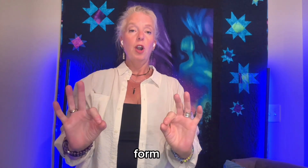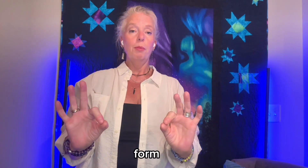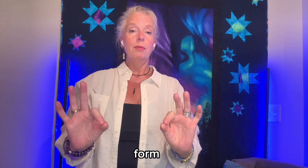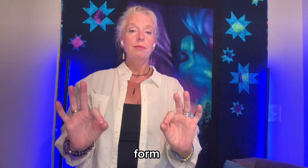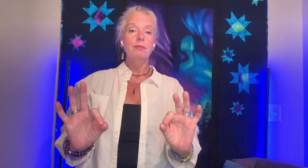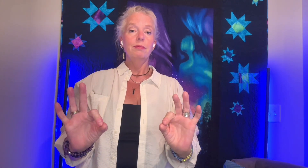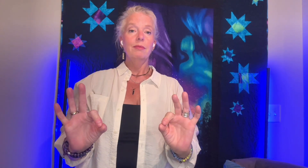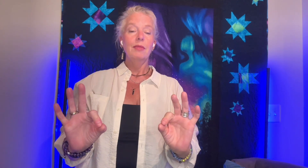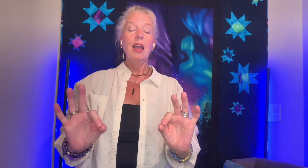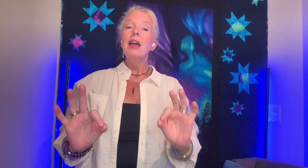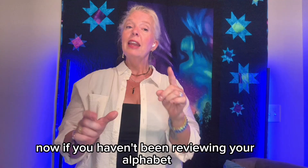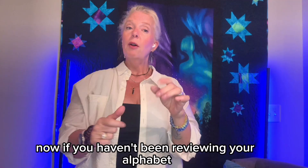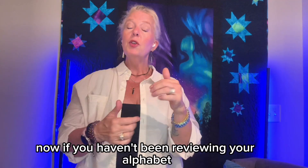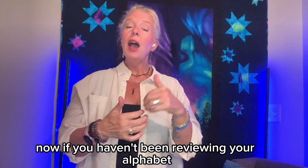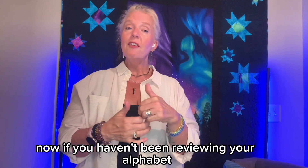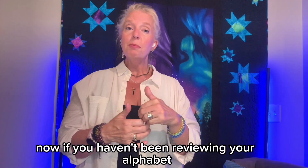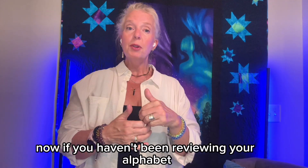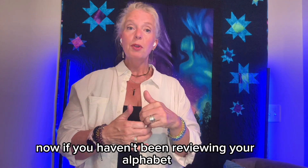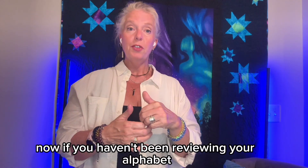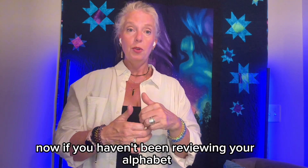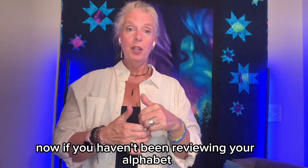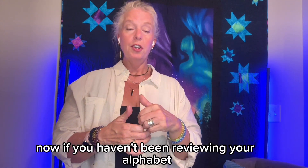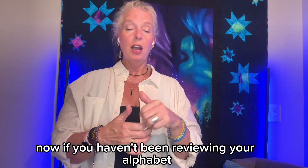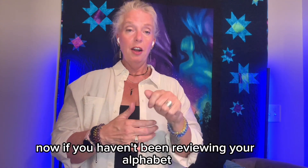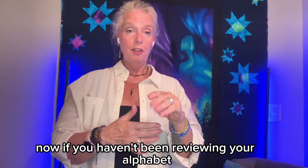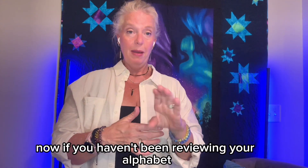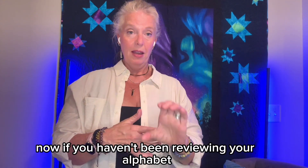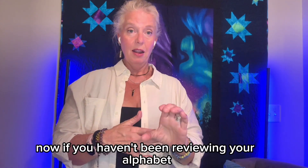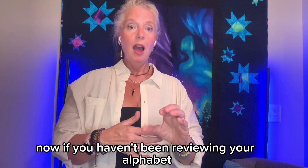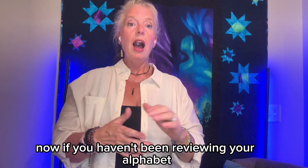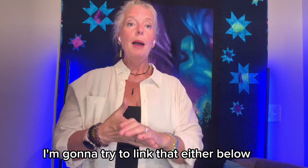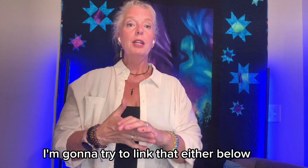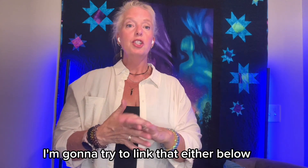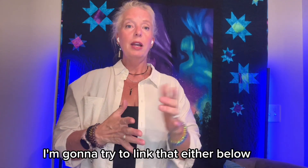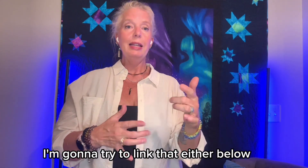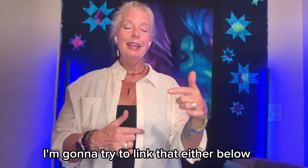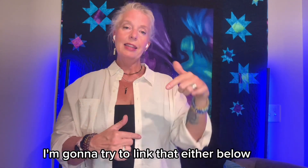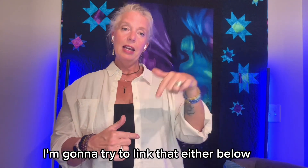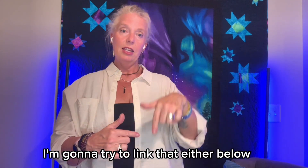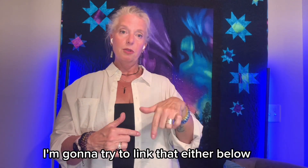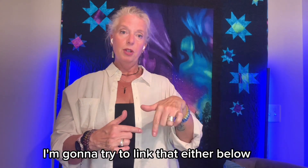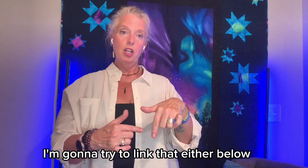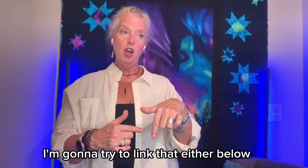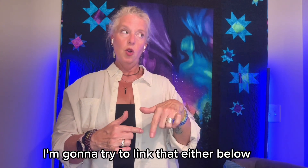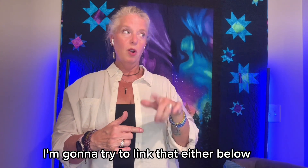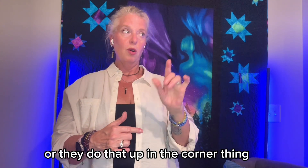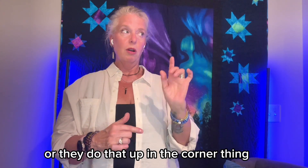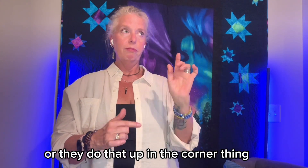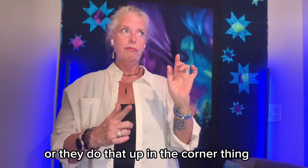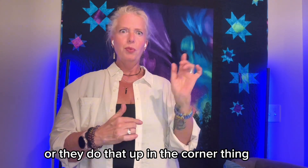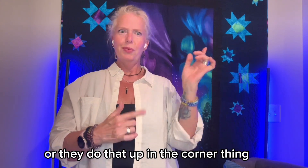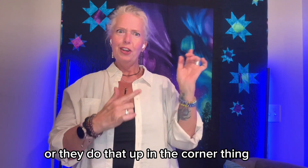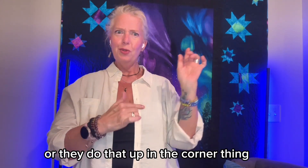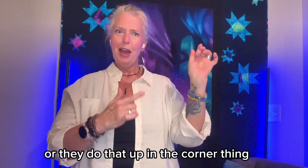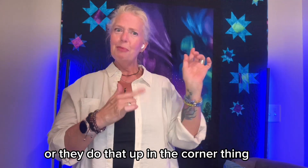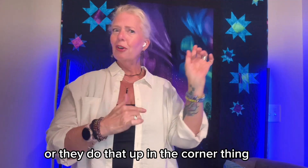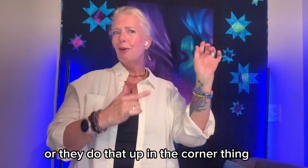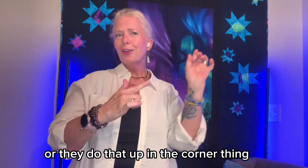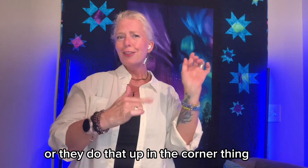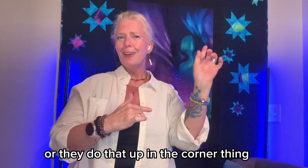form. Now, if you haven't been reviewing your alphabet, I'm going to try to link that either below or if they do that up in the corner thing.